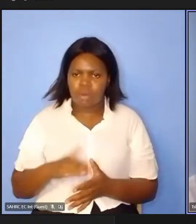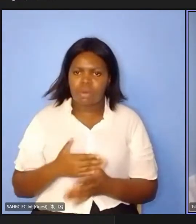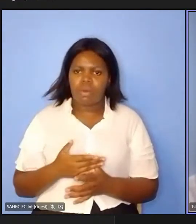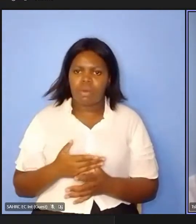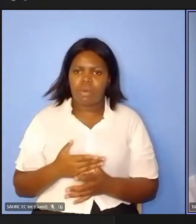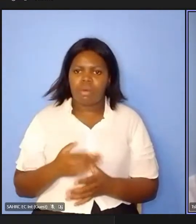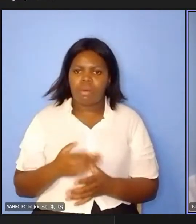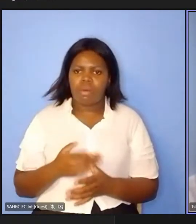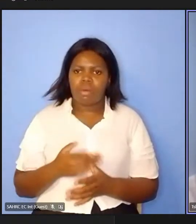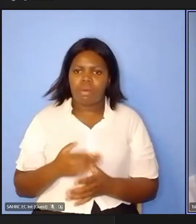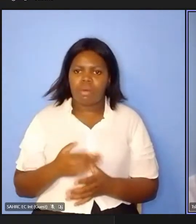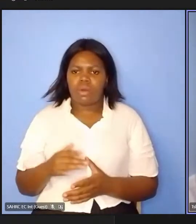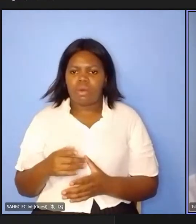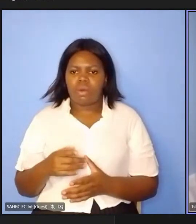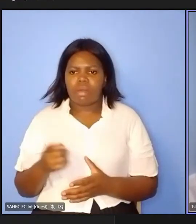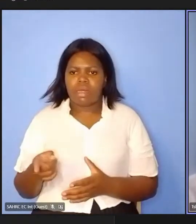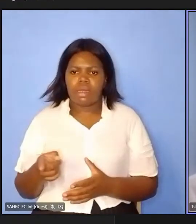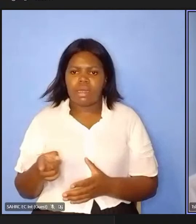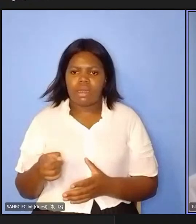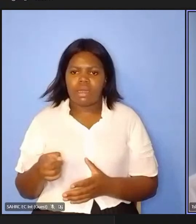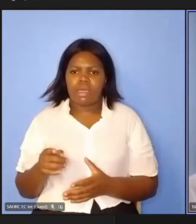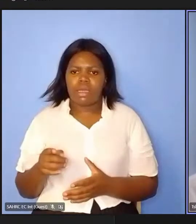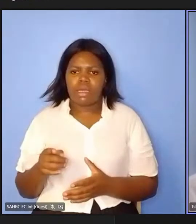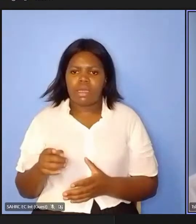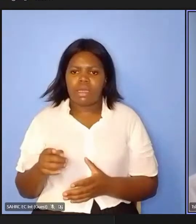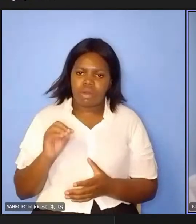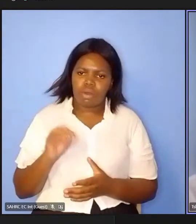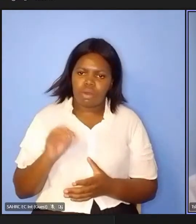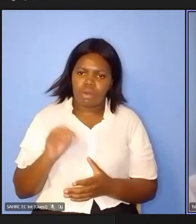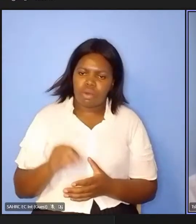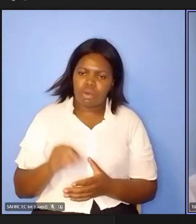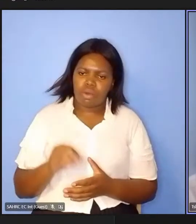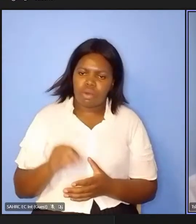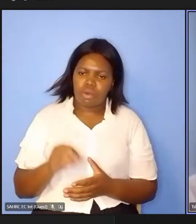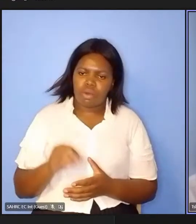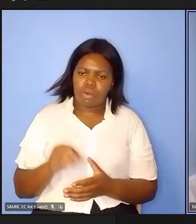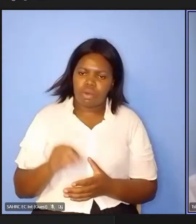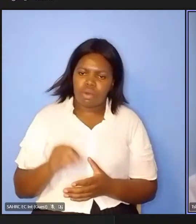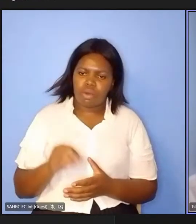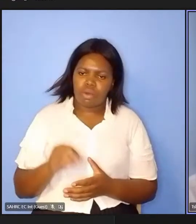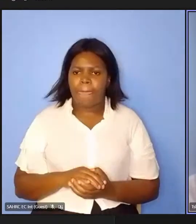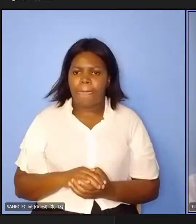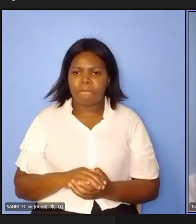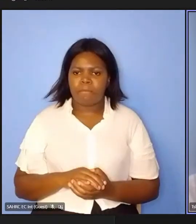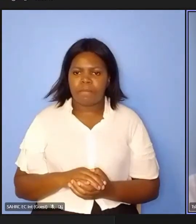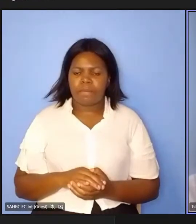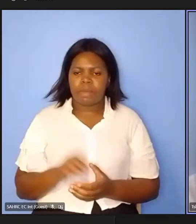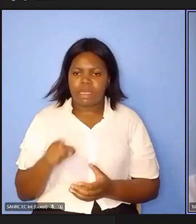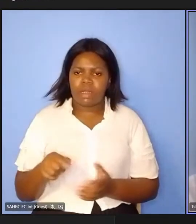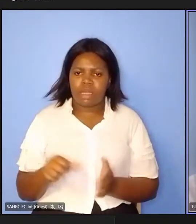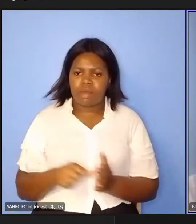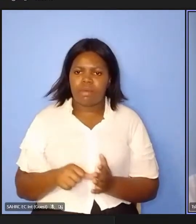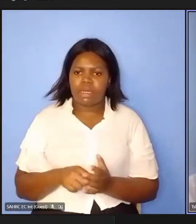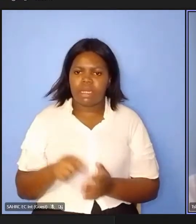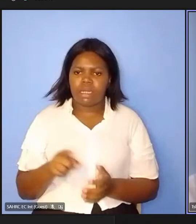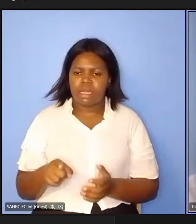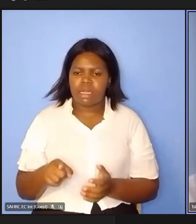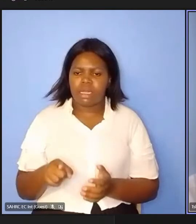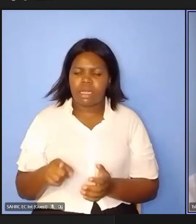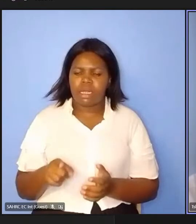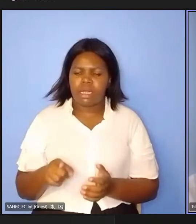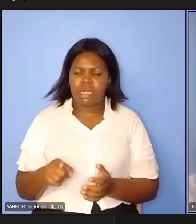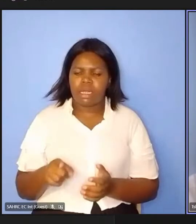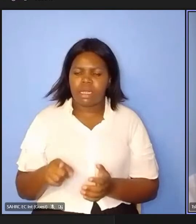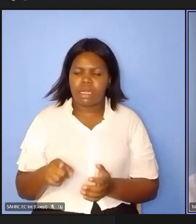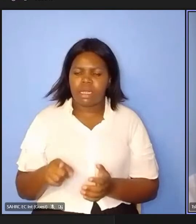this is part and parcel of their very being, this hits at something quite important for them. It's not just a nice to have, or I